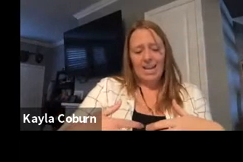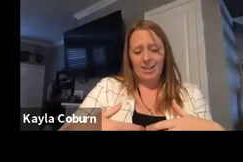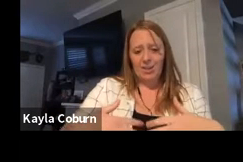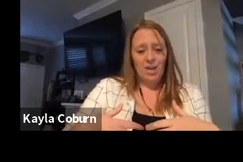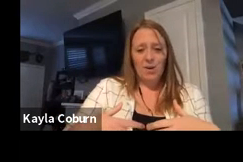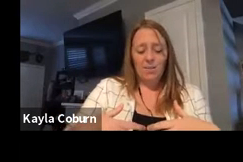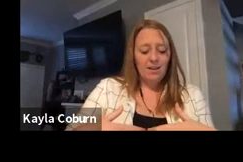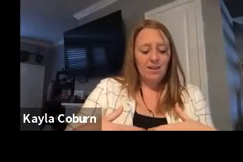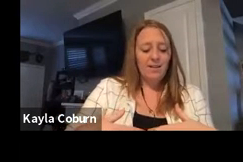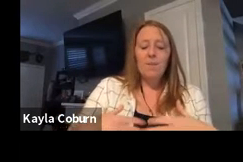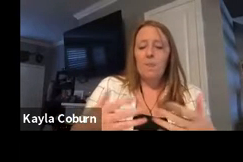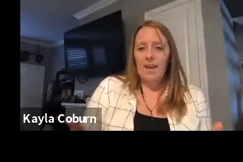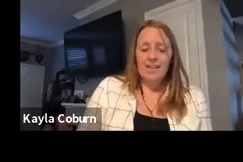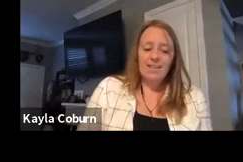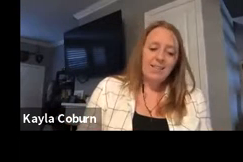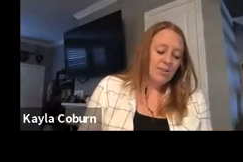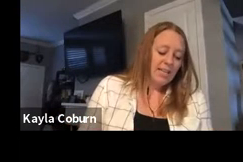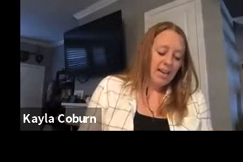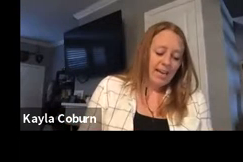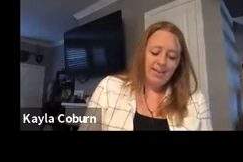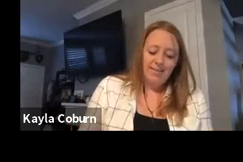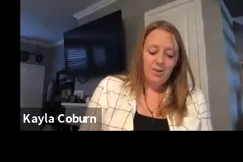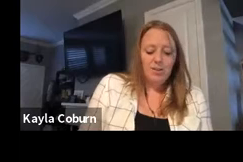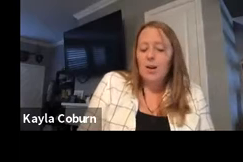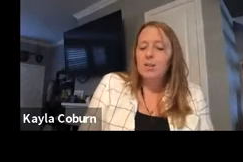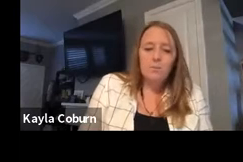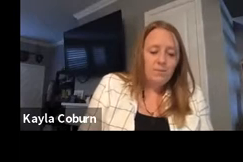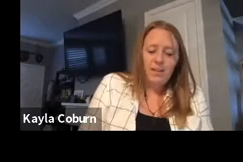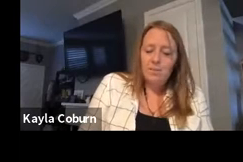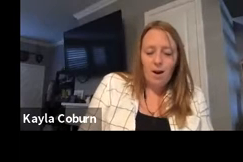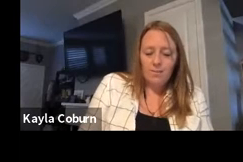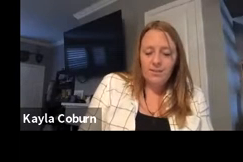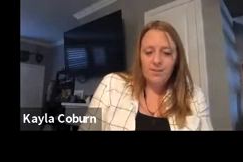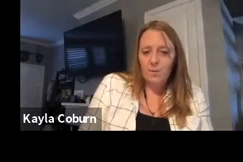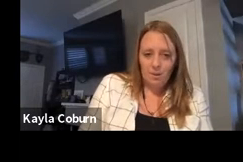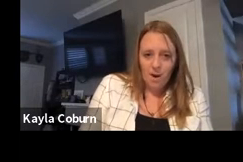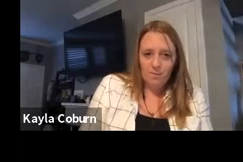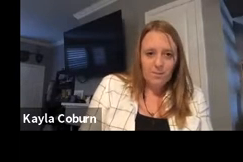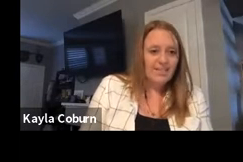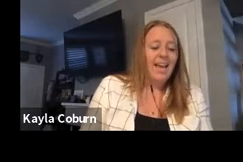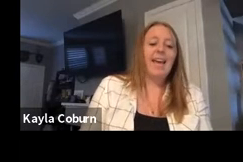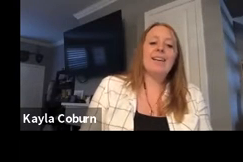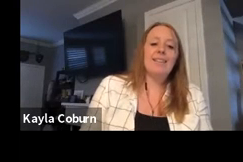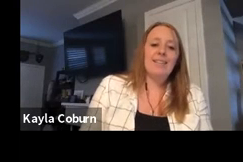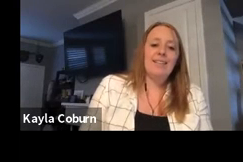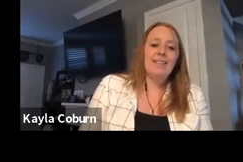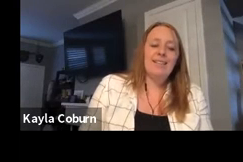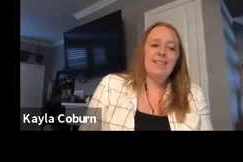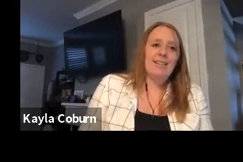again, you take away the meal and you indirectly verbally prompt by